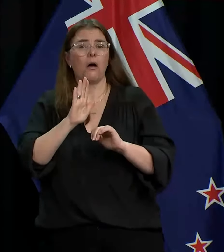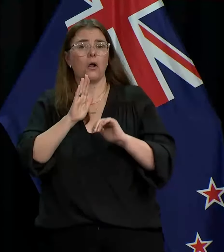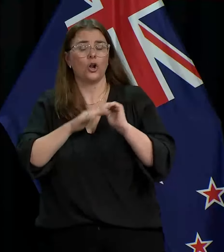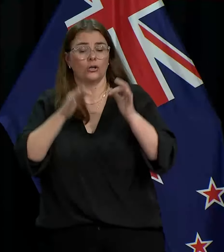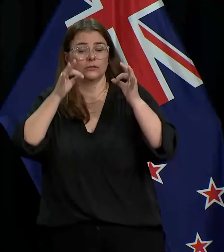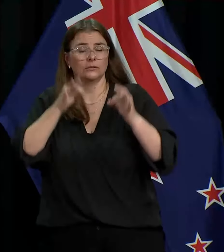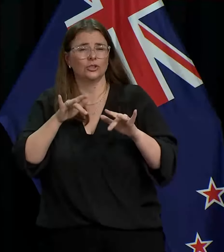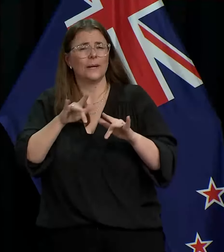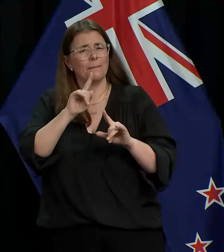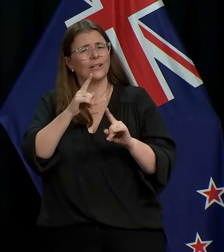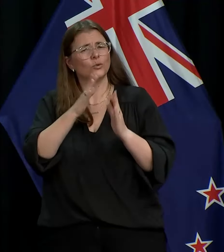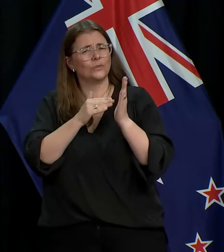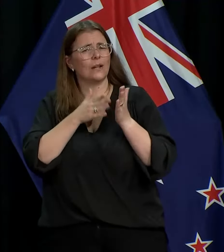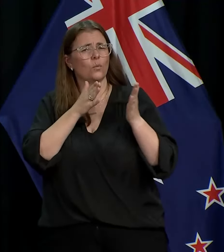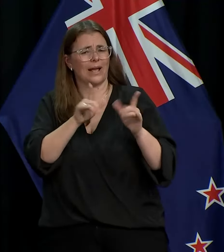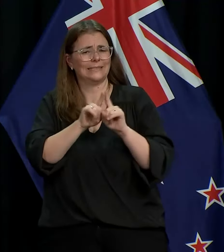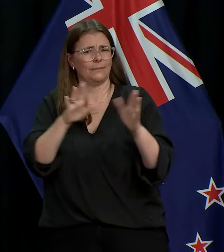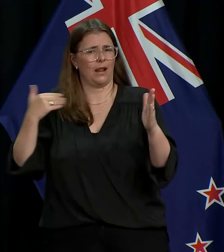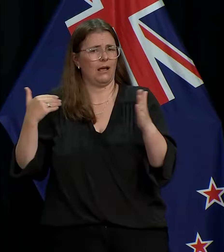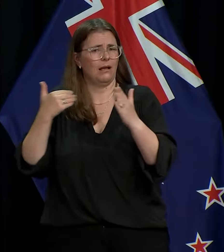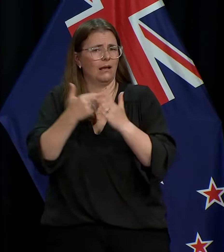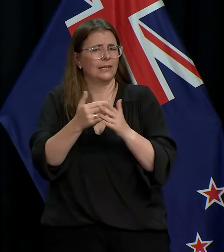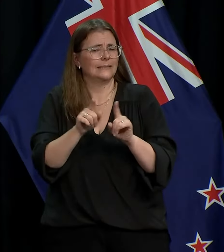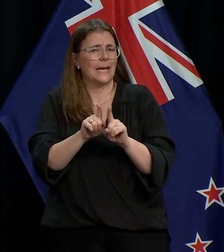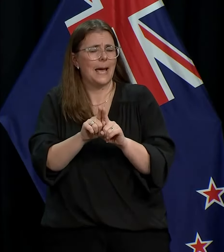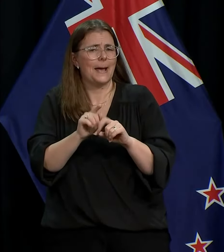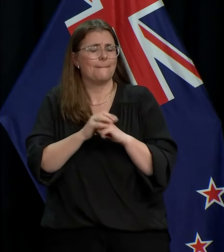unusual for New Zealand to make a contribution to